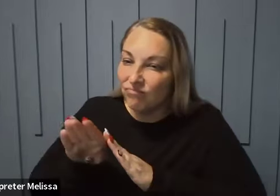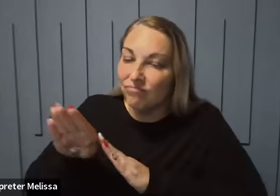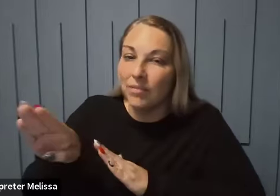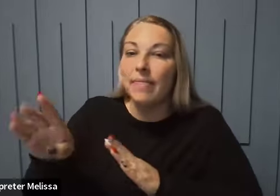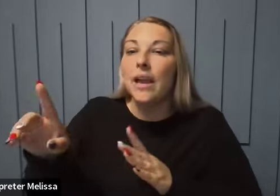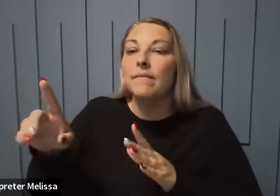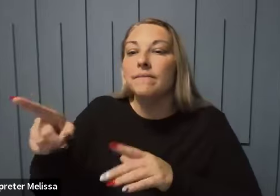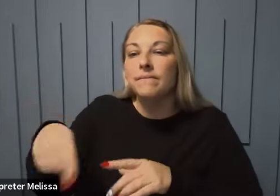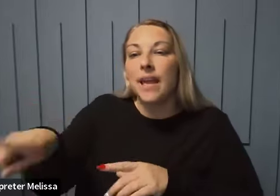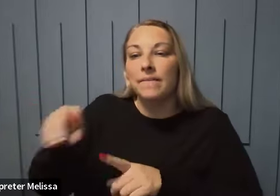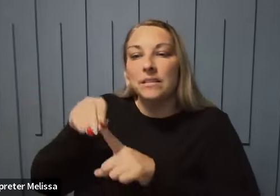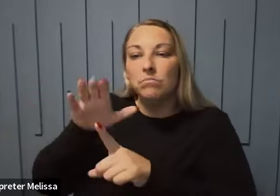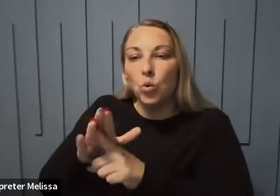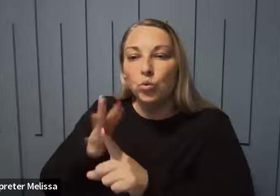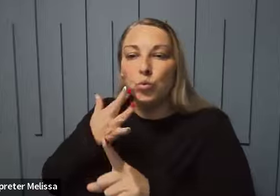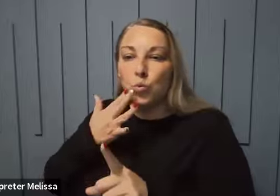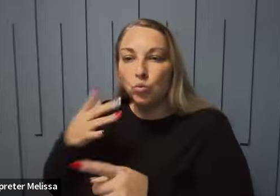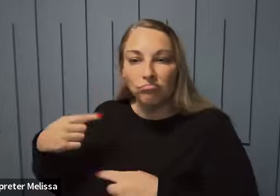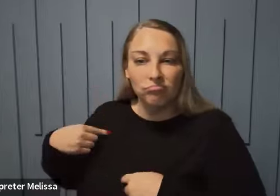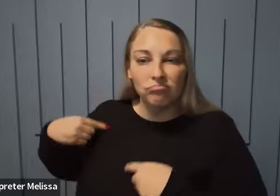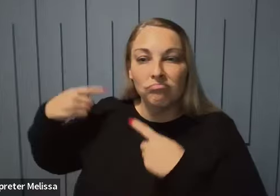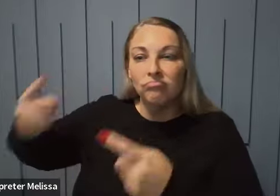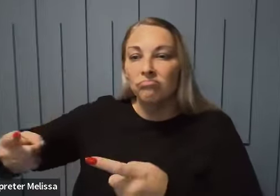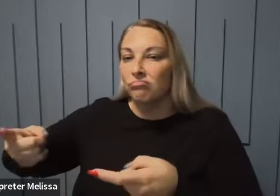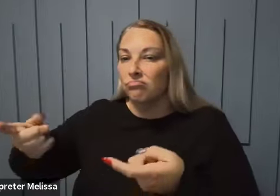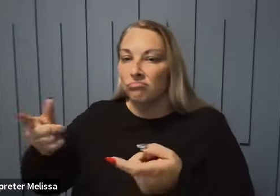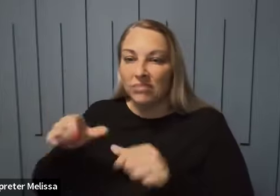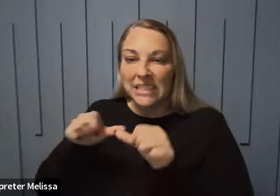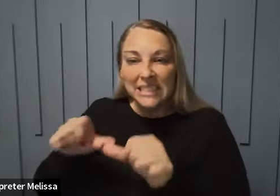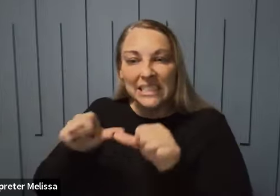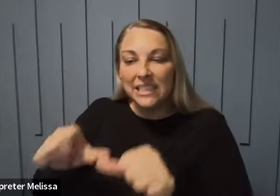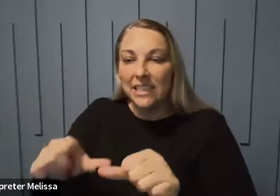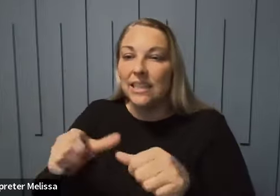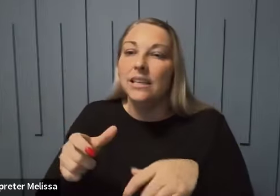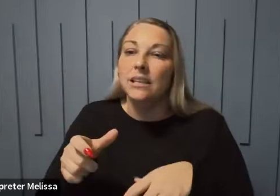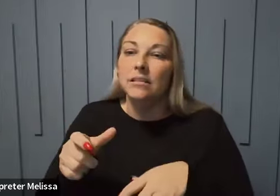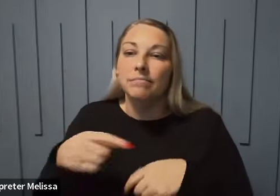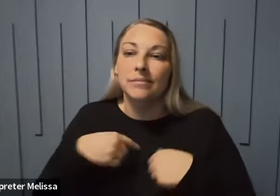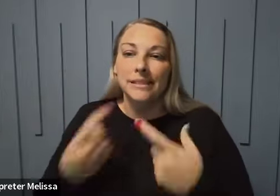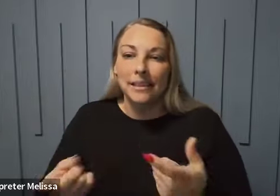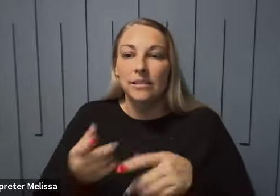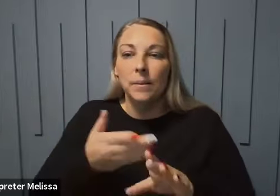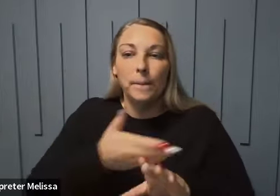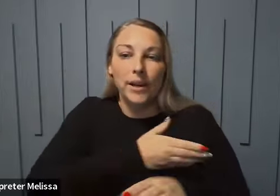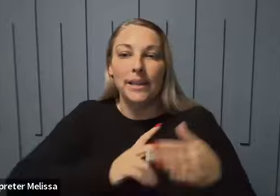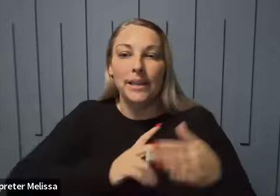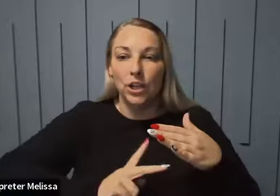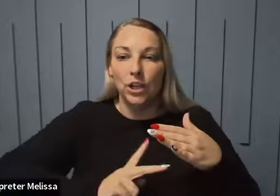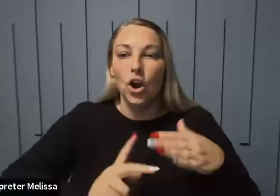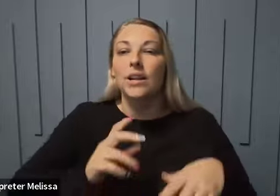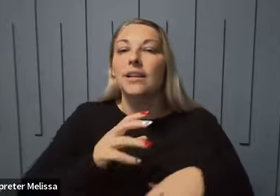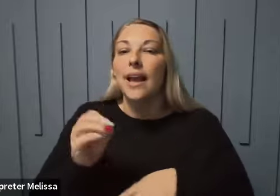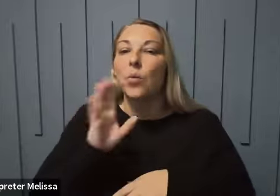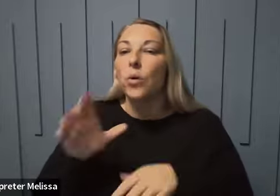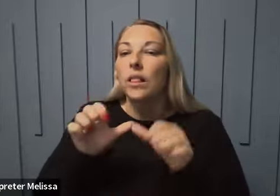at ISD, in addition to American Sign Language and or auditory oral methods as needed. This is a writing sample. We'll skip it because Nick told me I